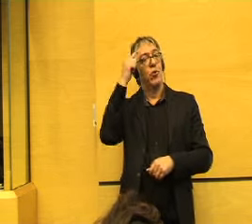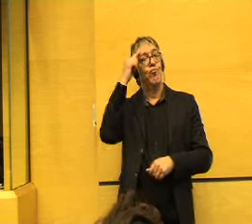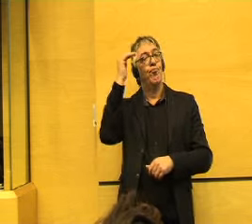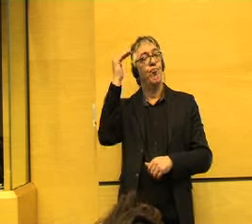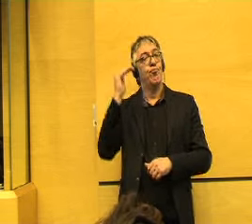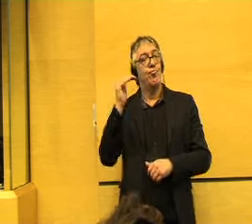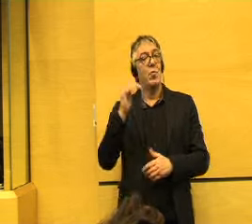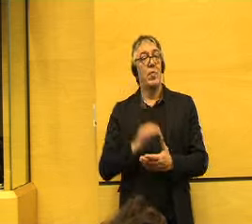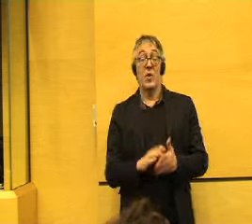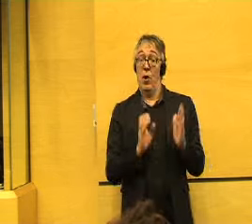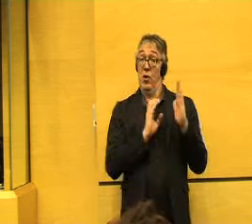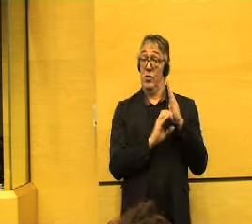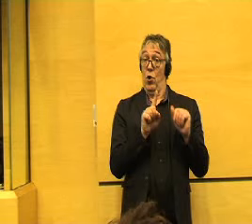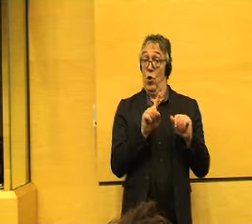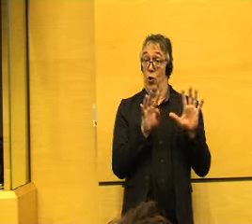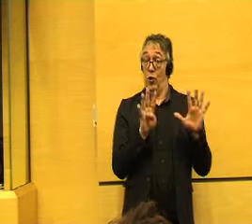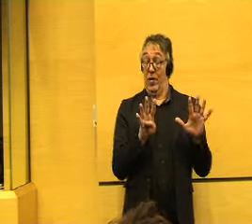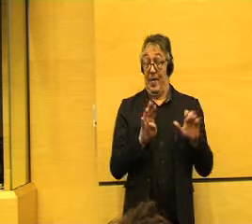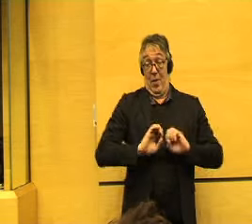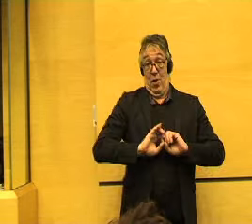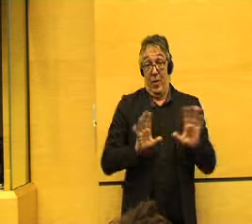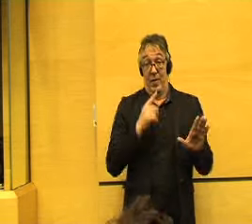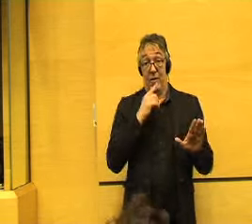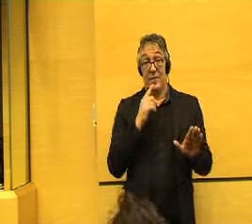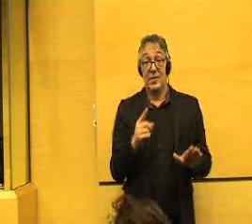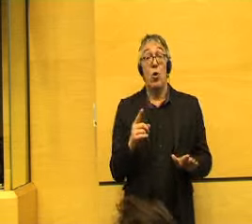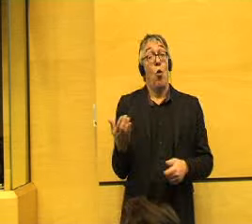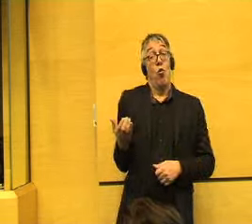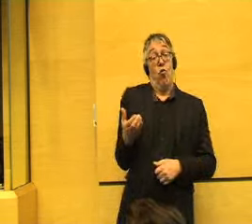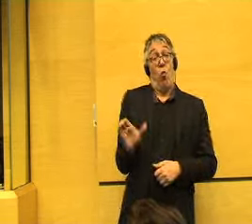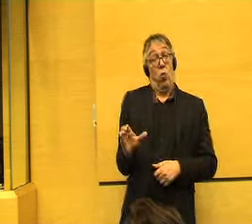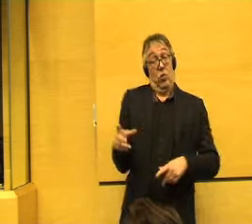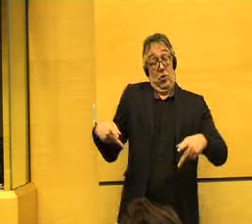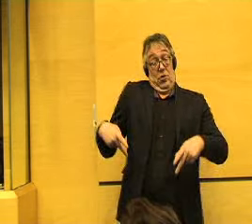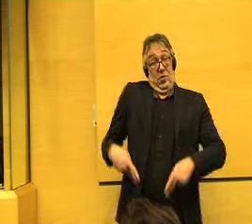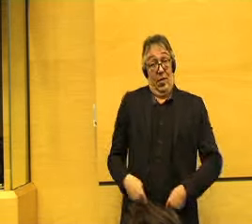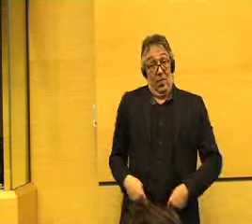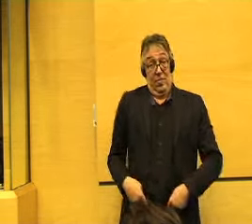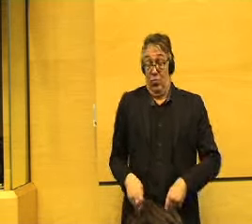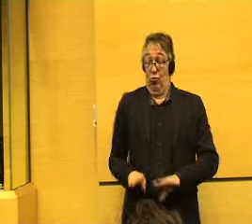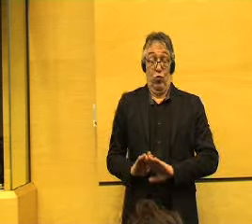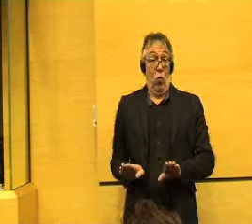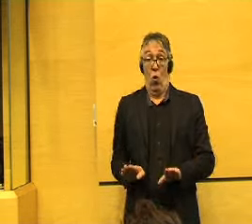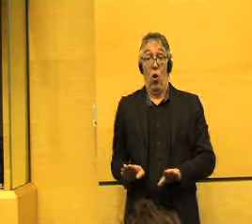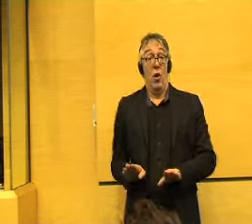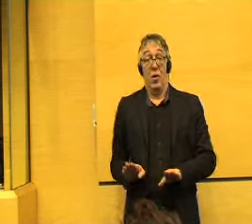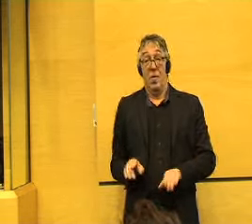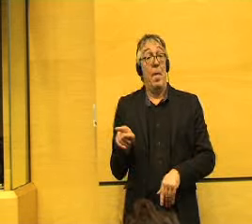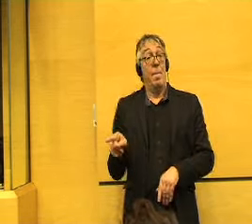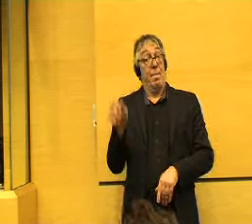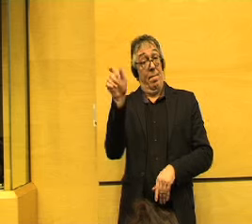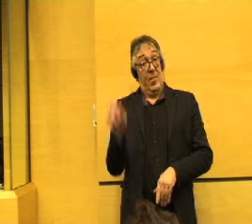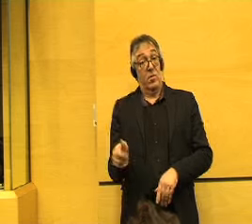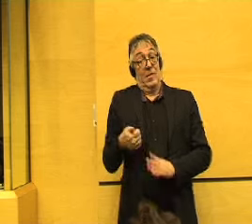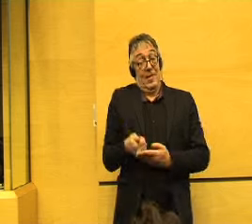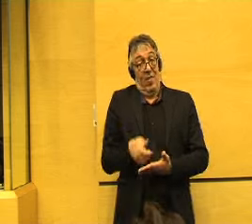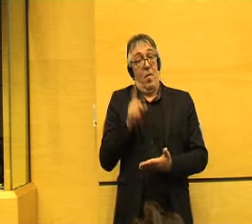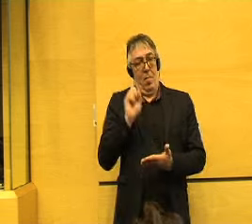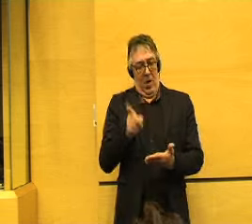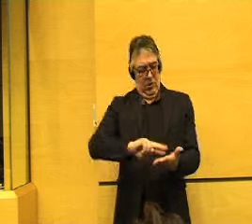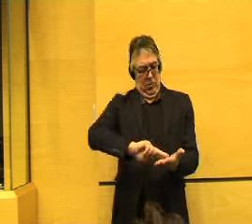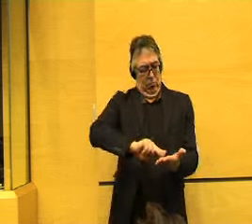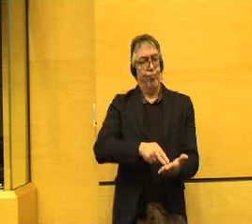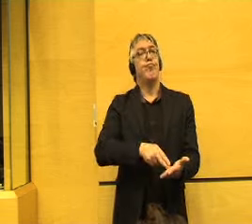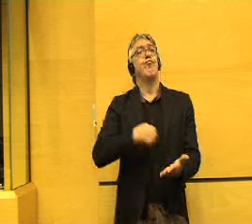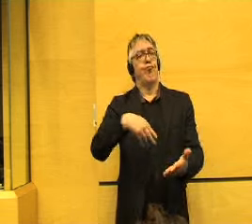clearly prohibits forced sterilization except whom the patient gives written consent for treatment